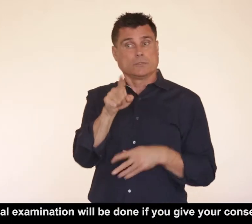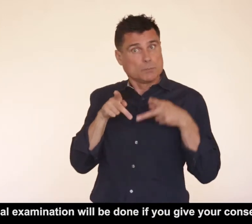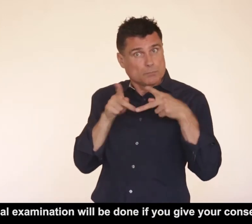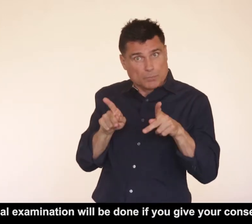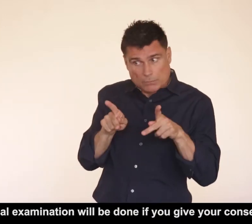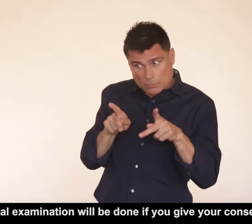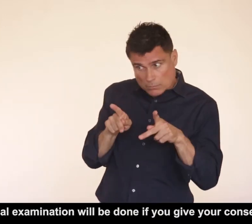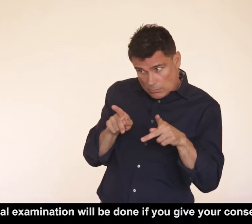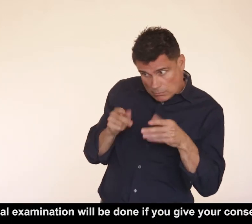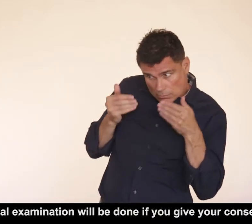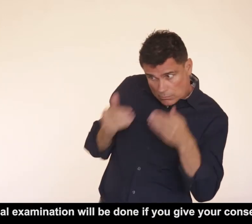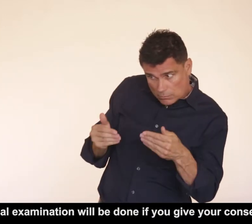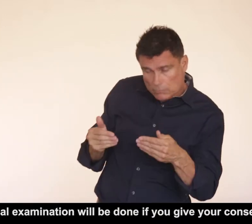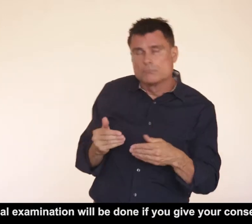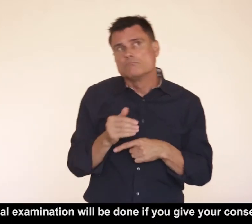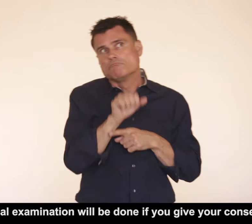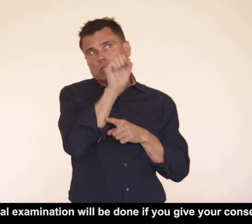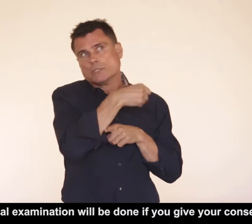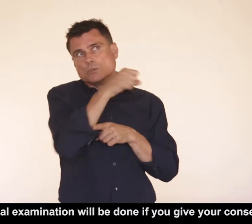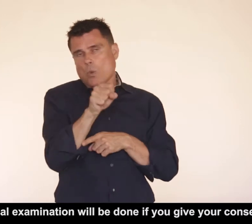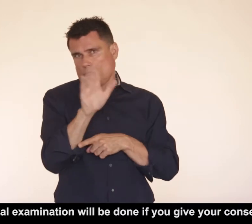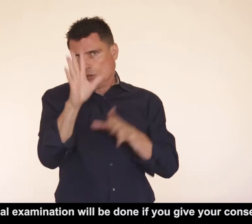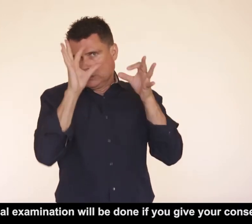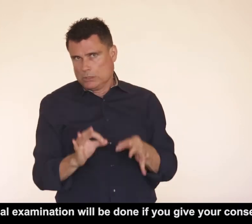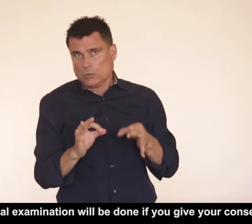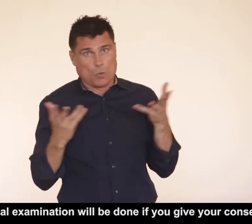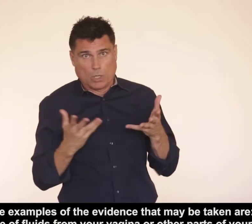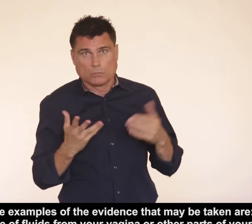A medical examination will be done if you give your consent.